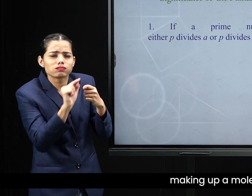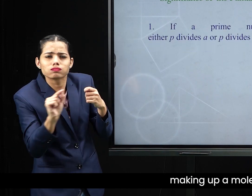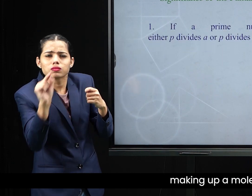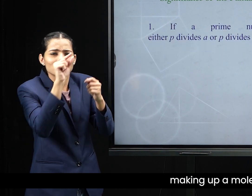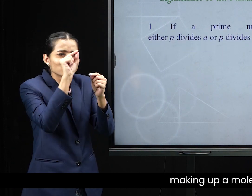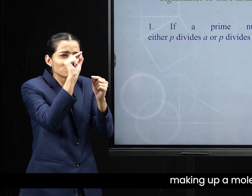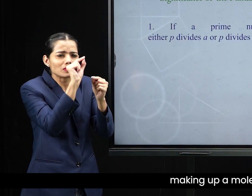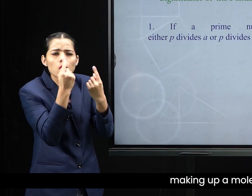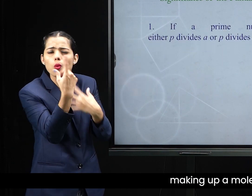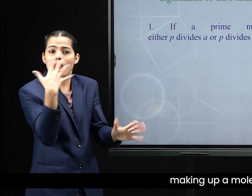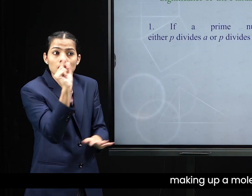molecule.